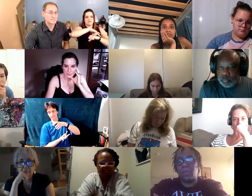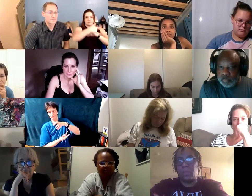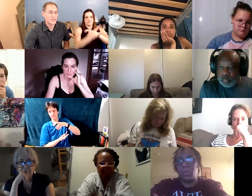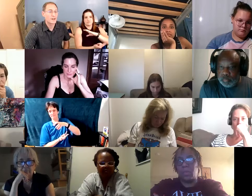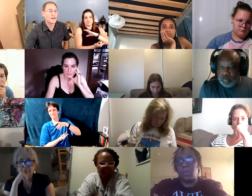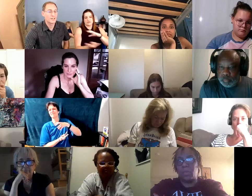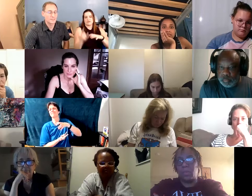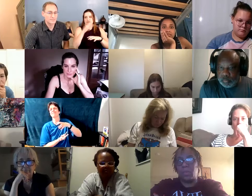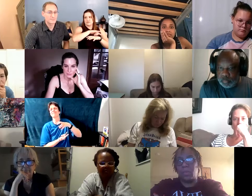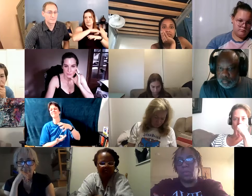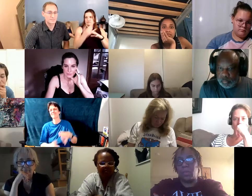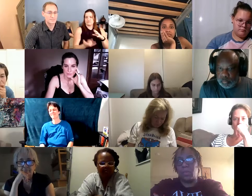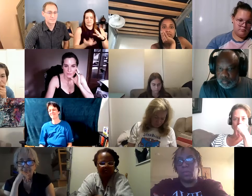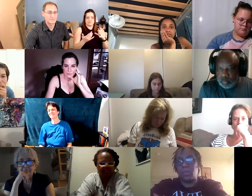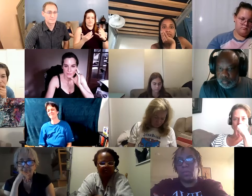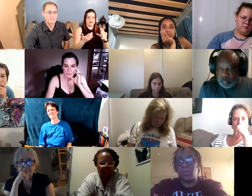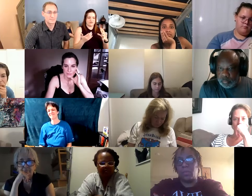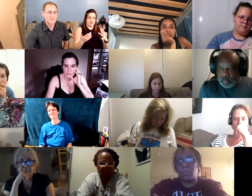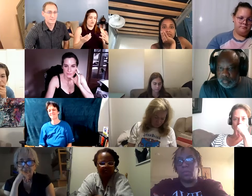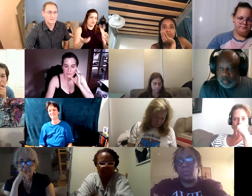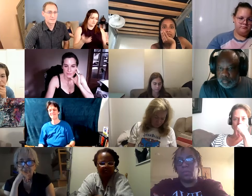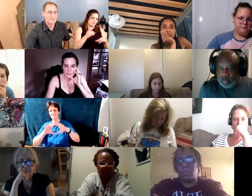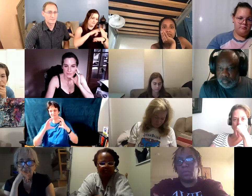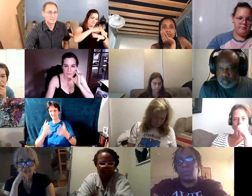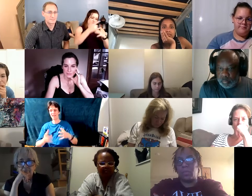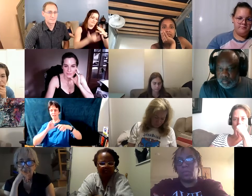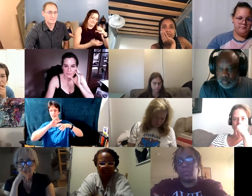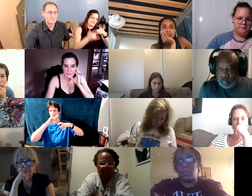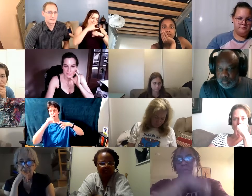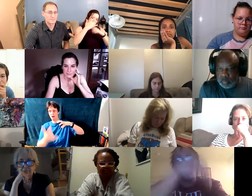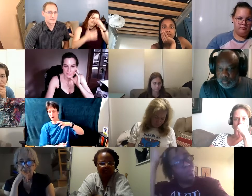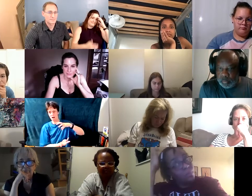Love the like. Oh, English word.